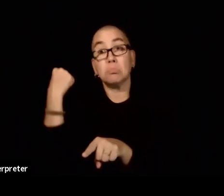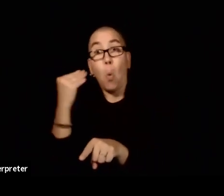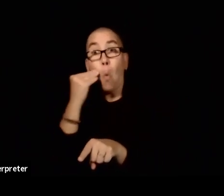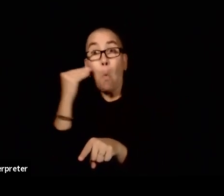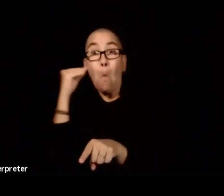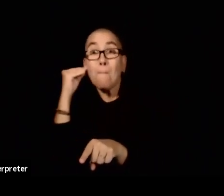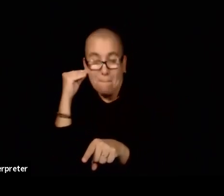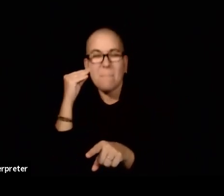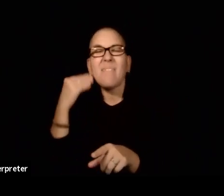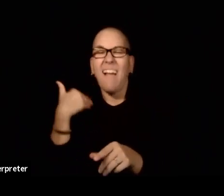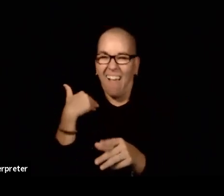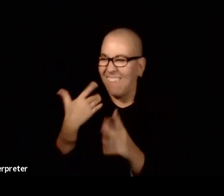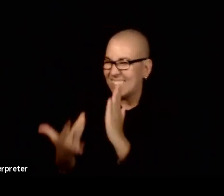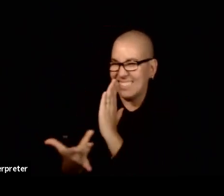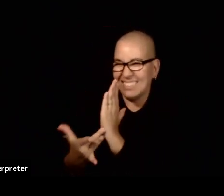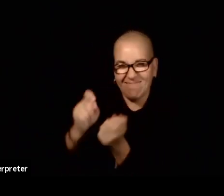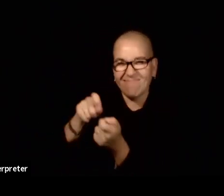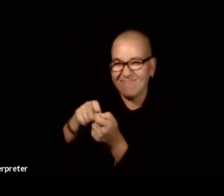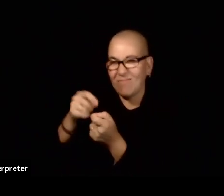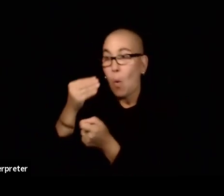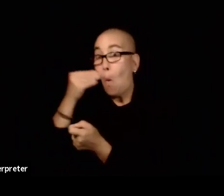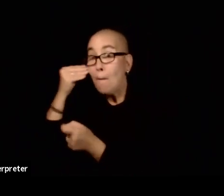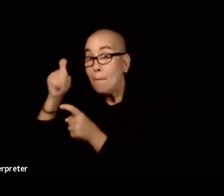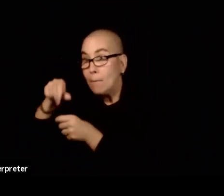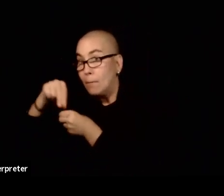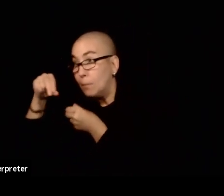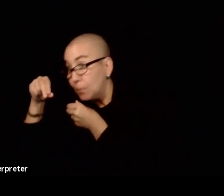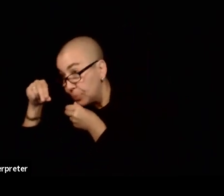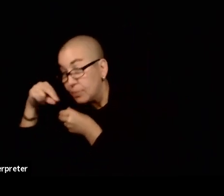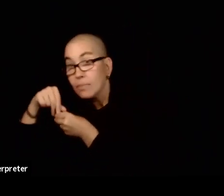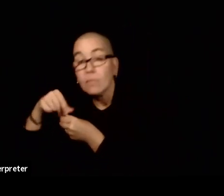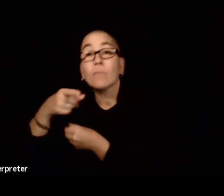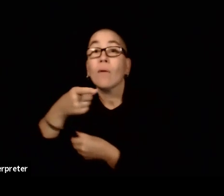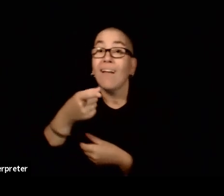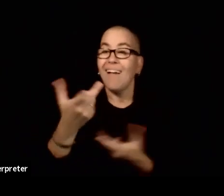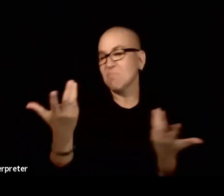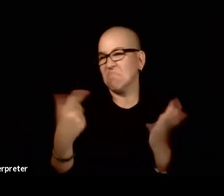telehealth Zoom visit, so that